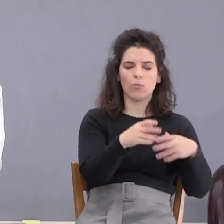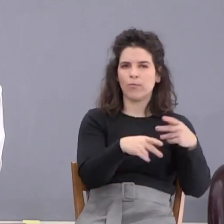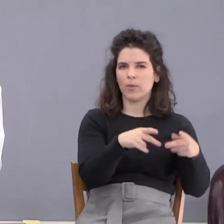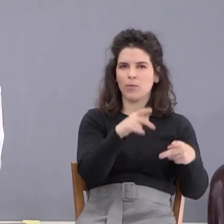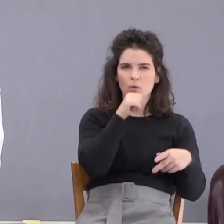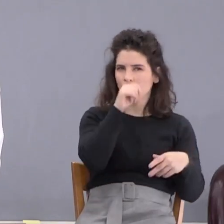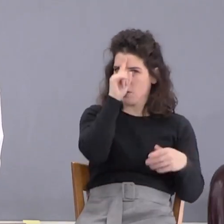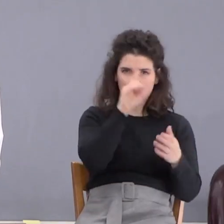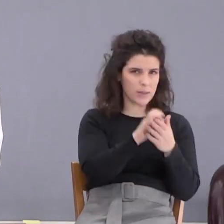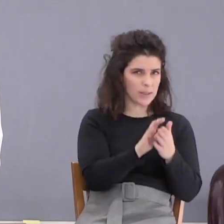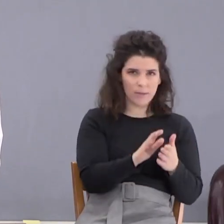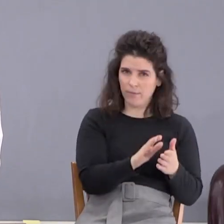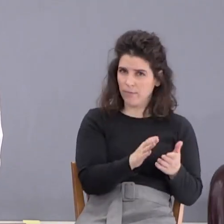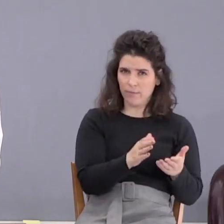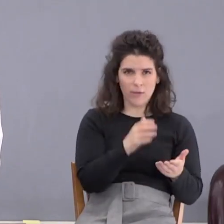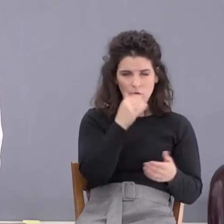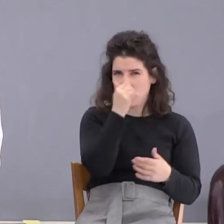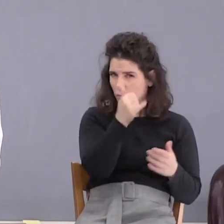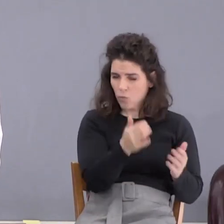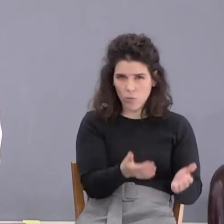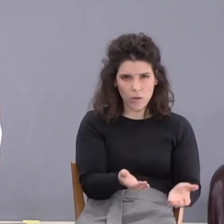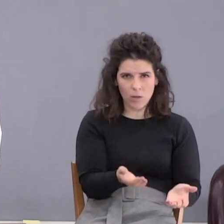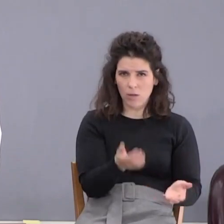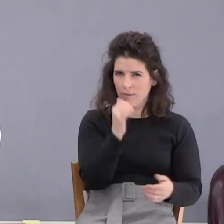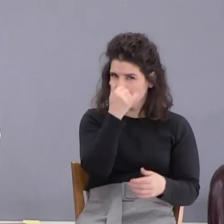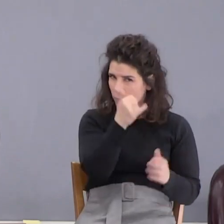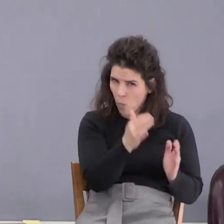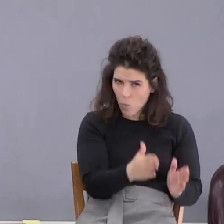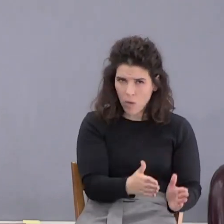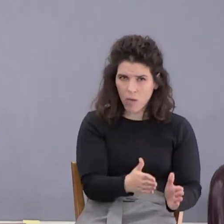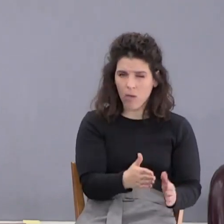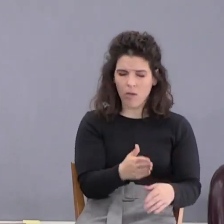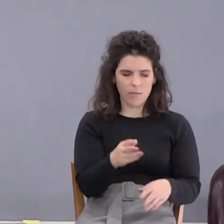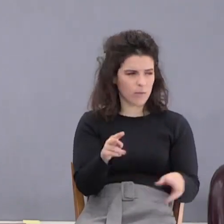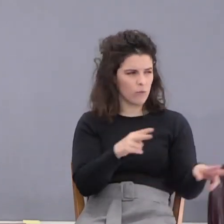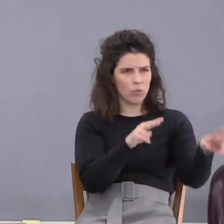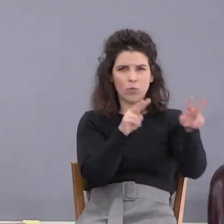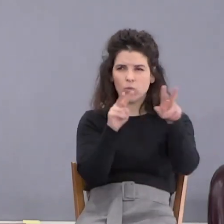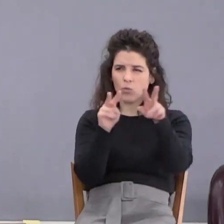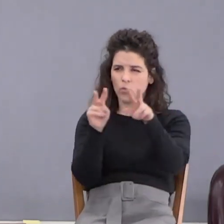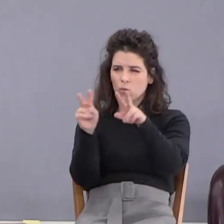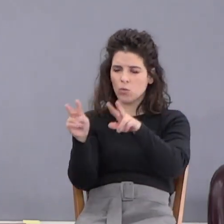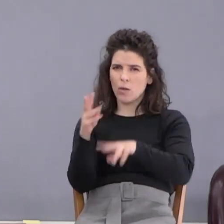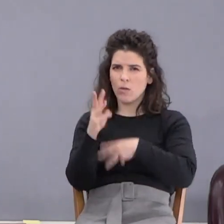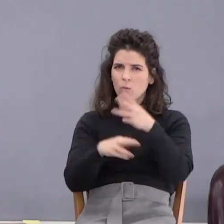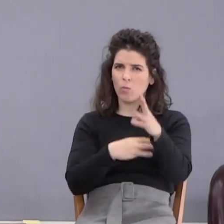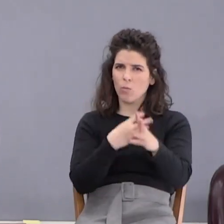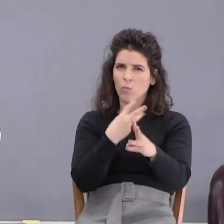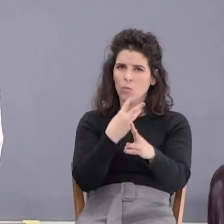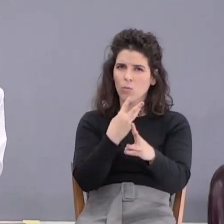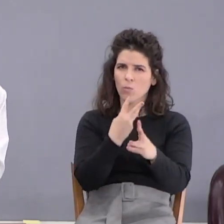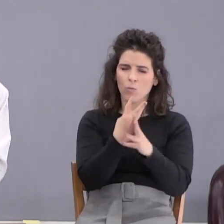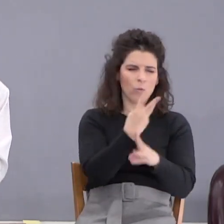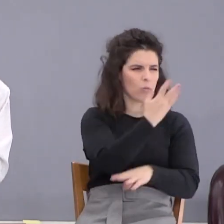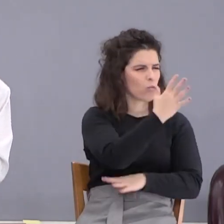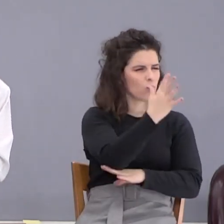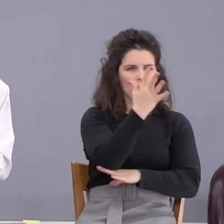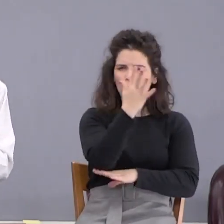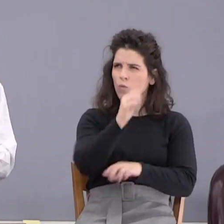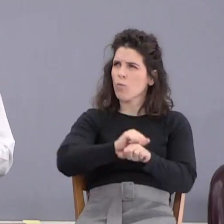unbelief. And you know what? You're just a fool. You're just a fool. Look at creation.